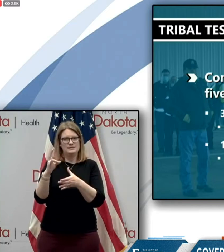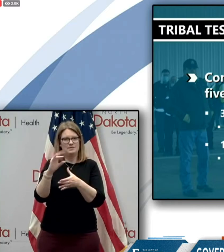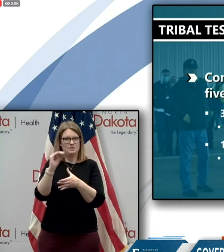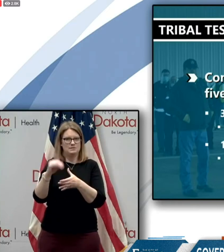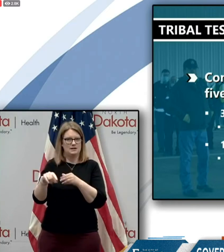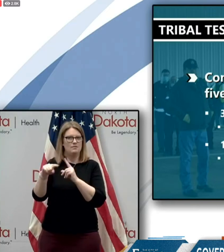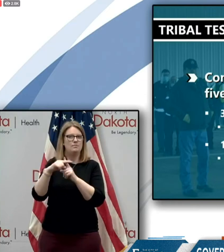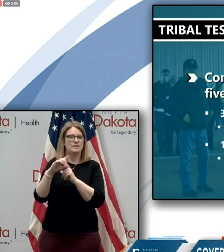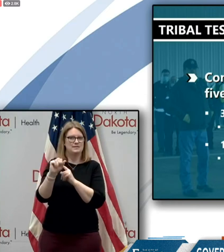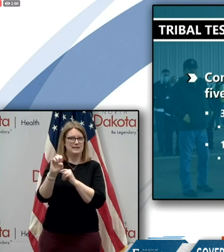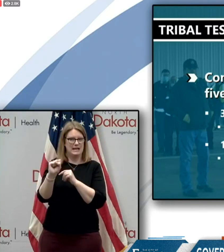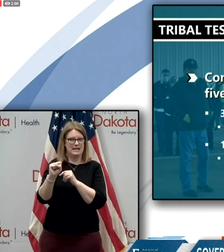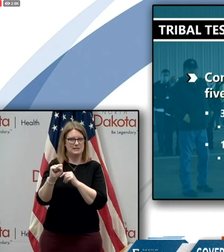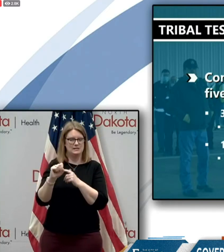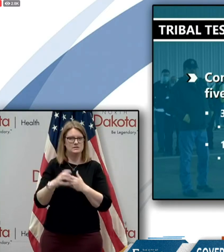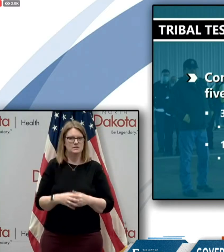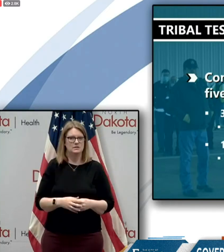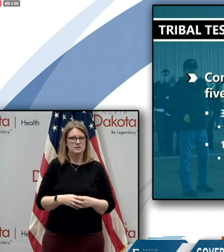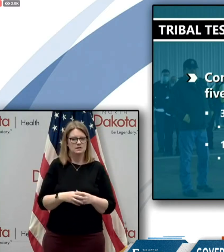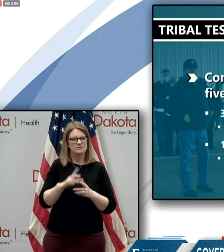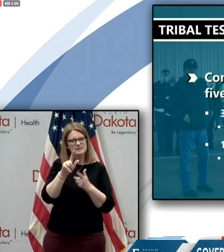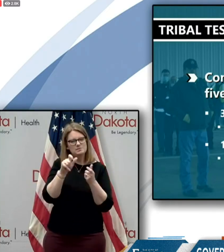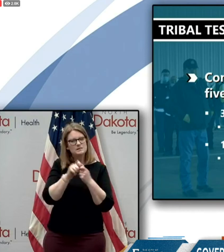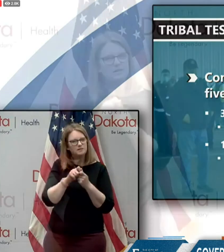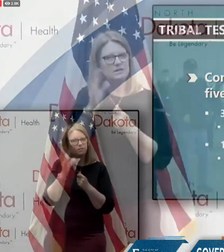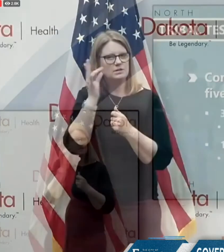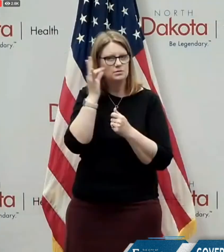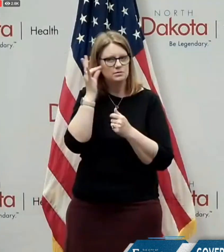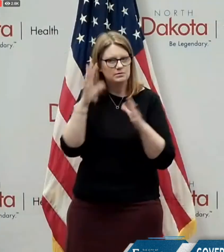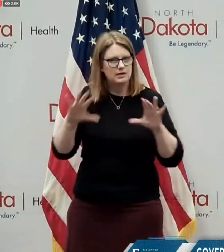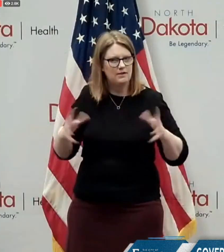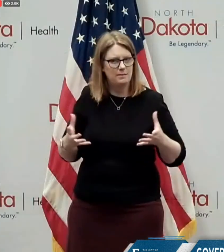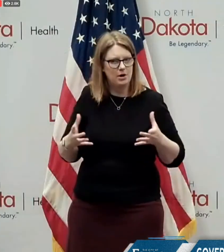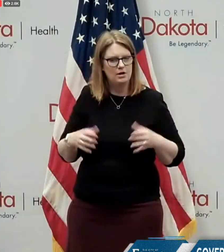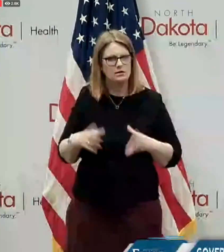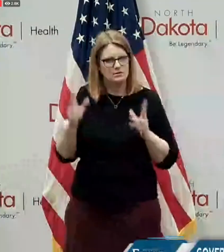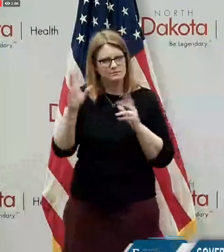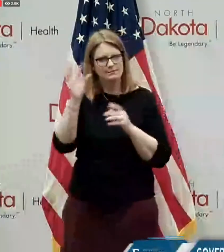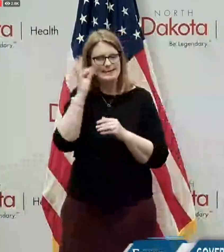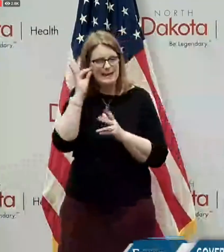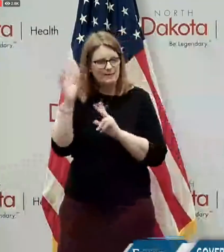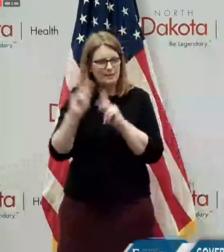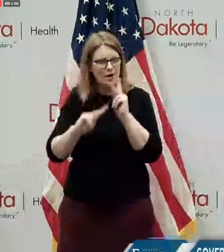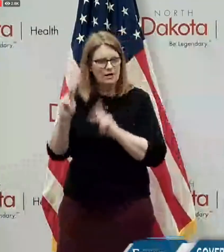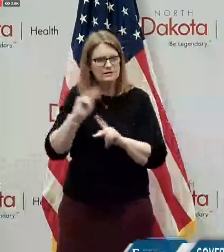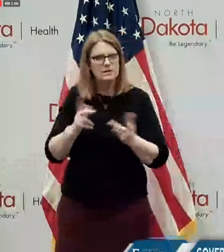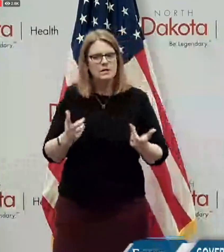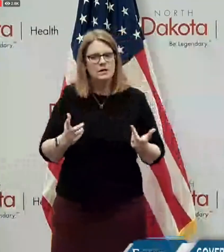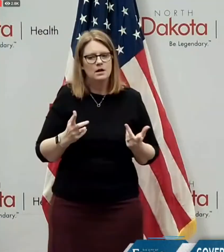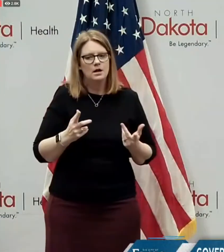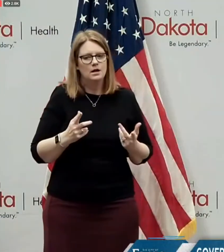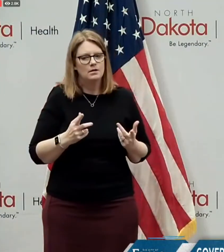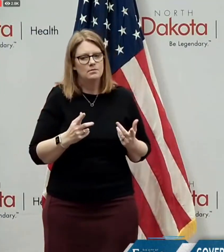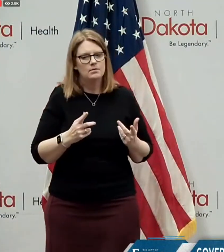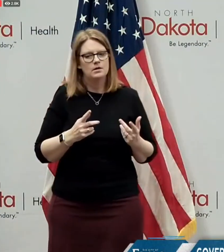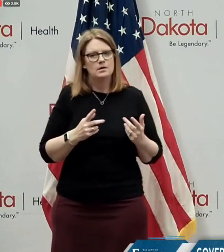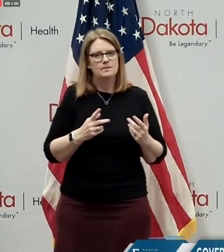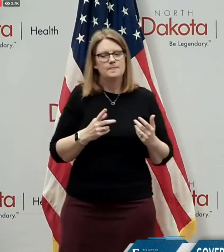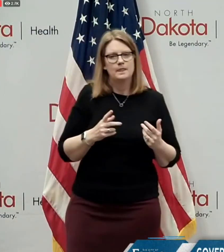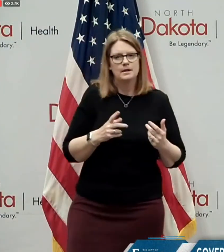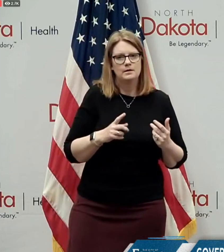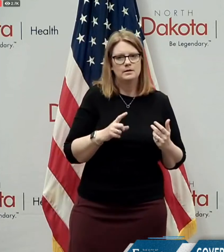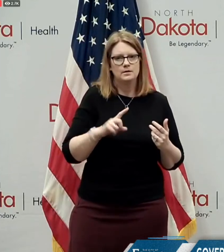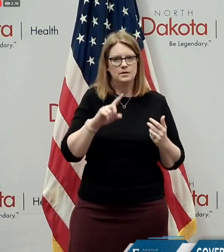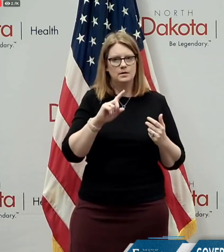numbers. But when you think about data, and as we all know, the very slides and the matrix